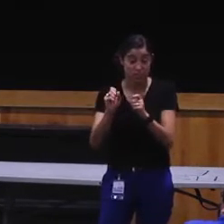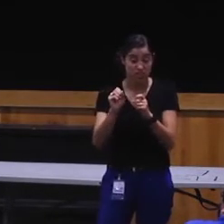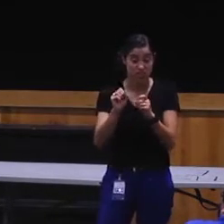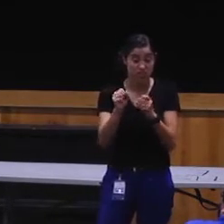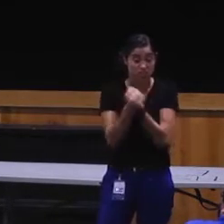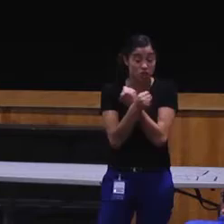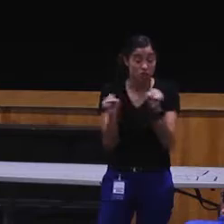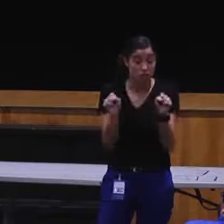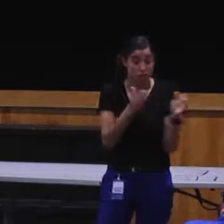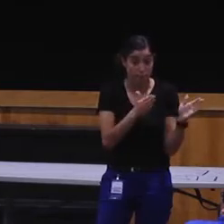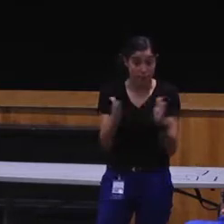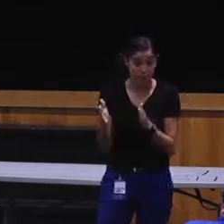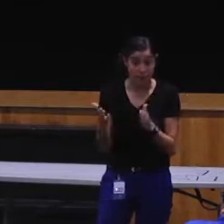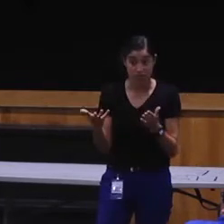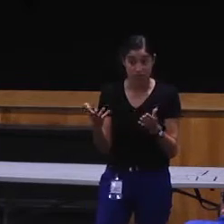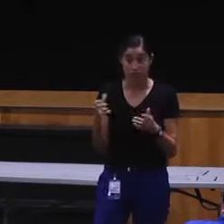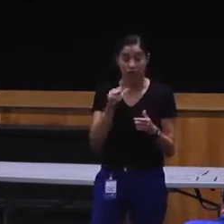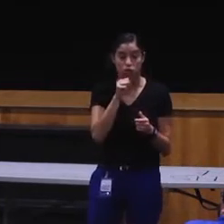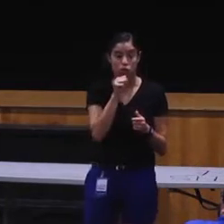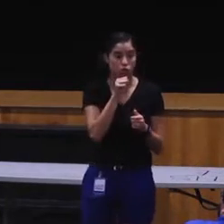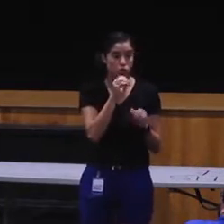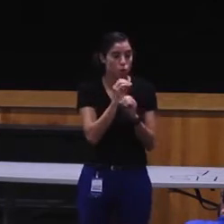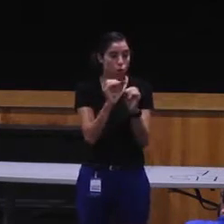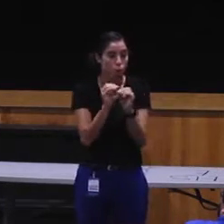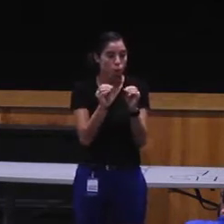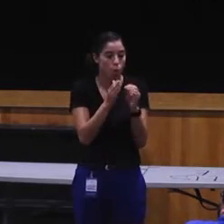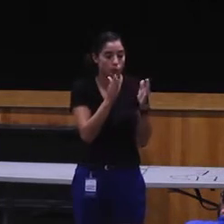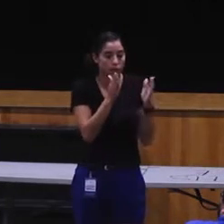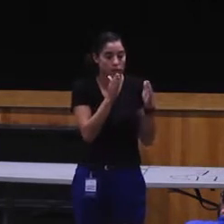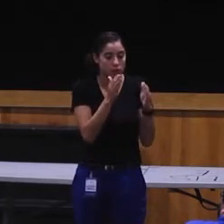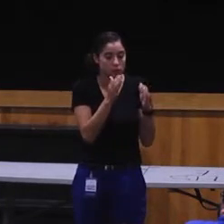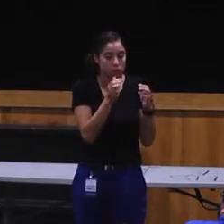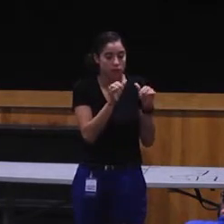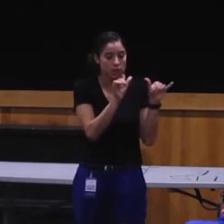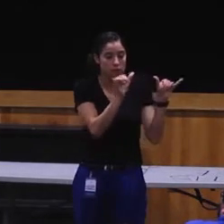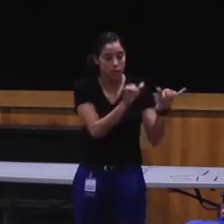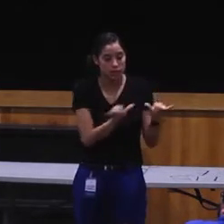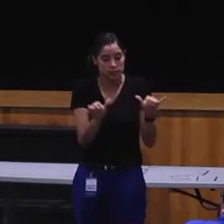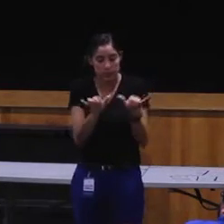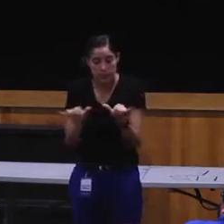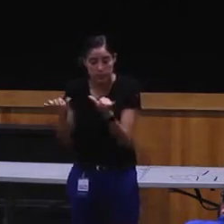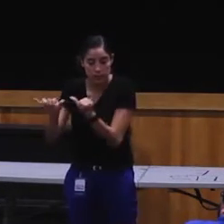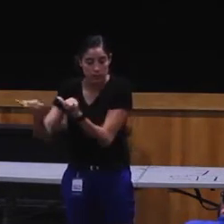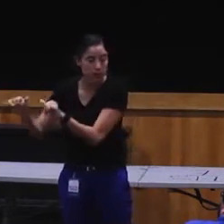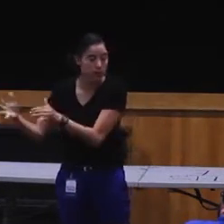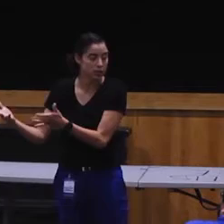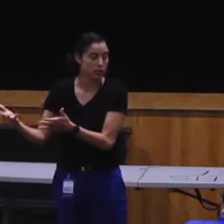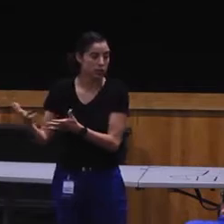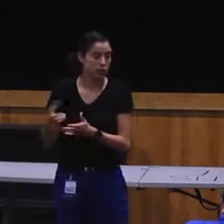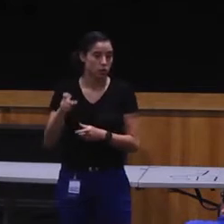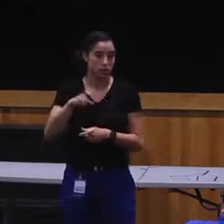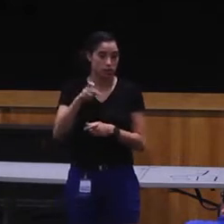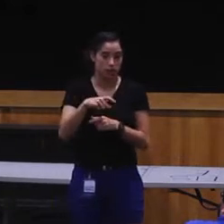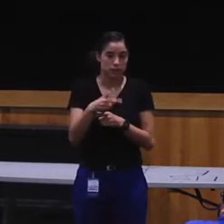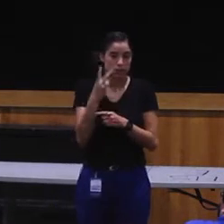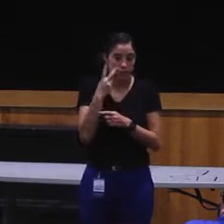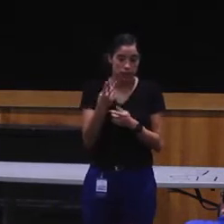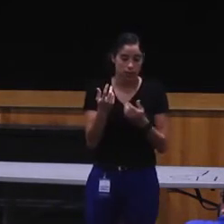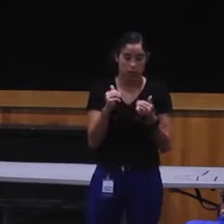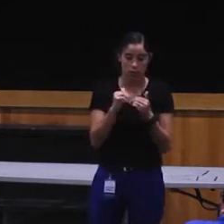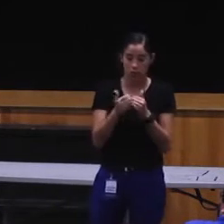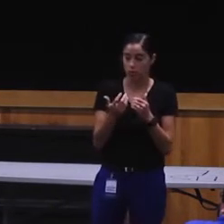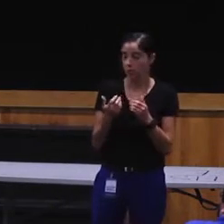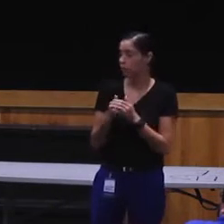real consistency in what we were going to do. And now we've got an expert, because none of us were experts. We were teachers